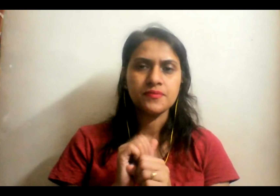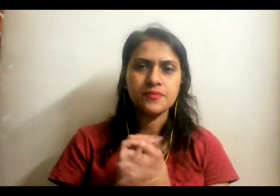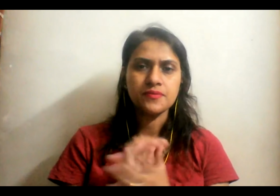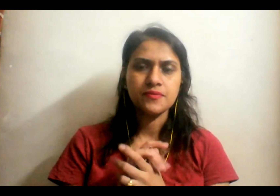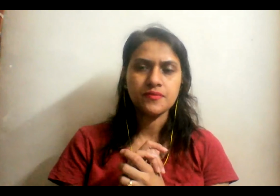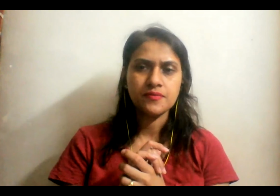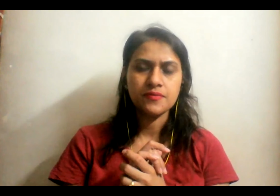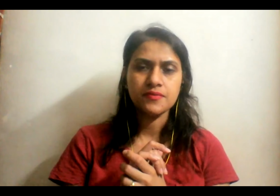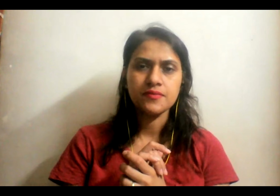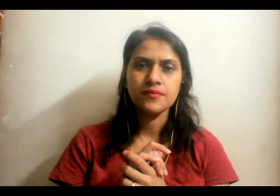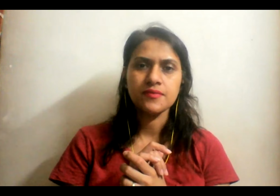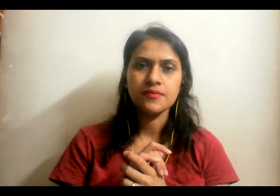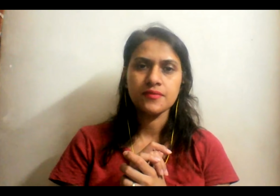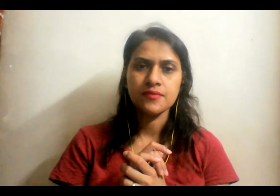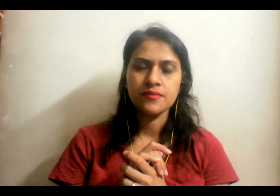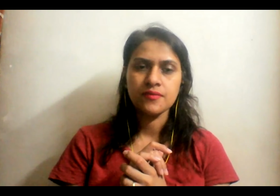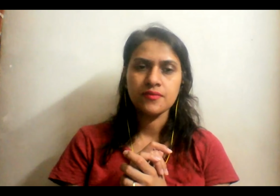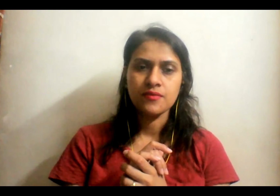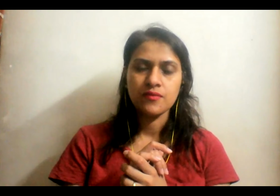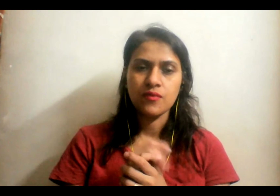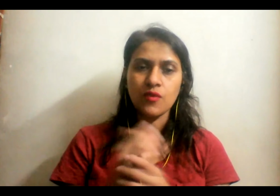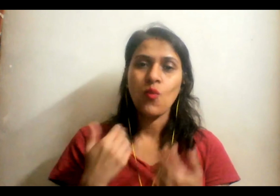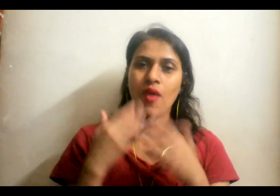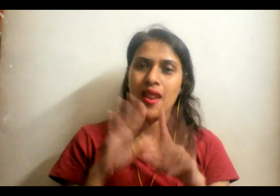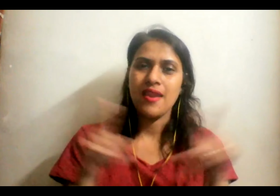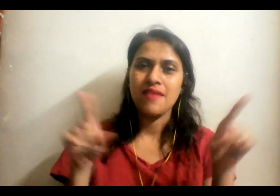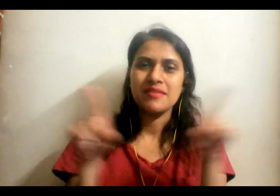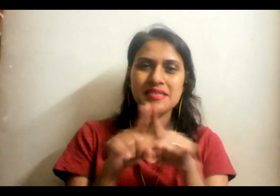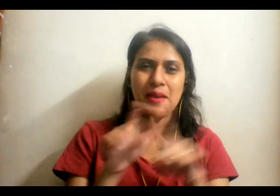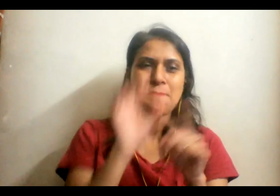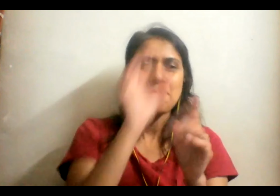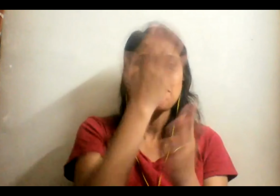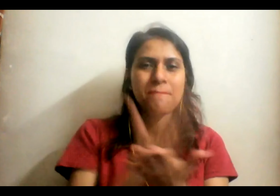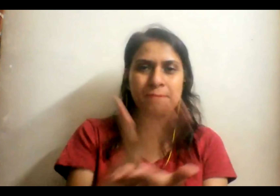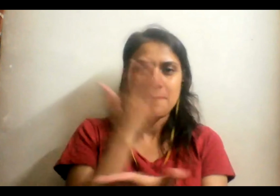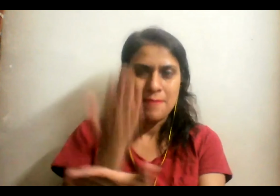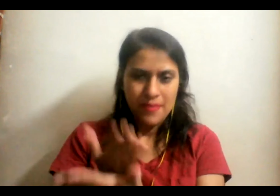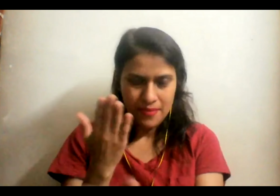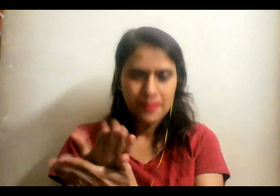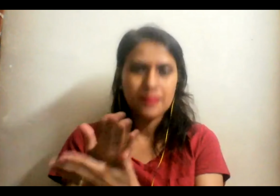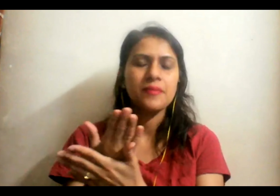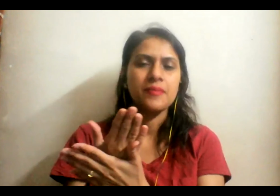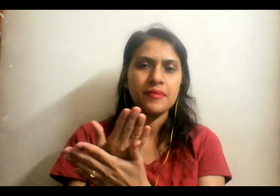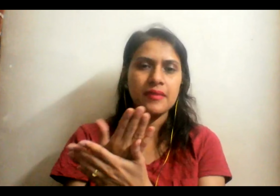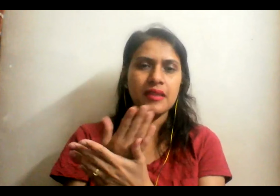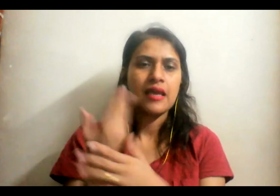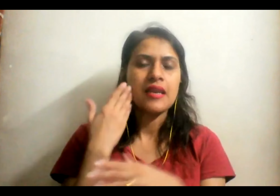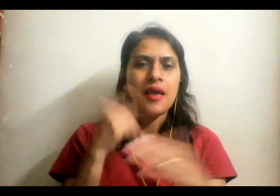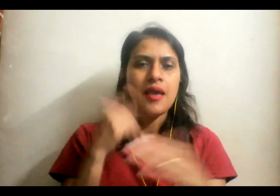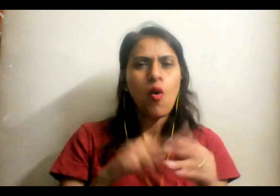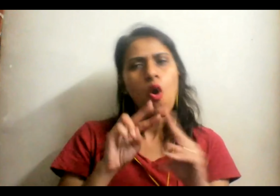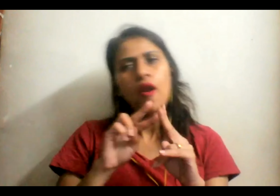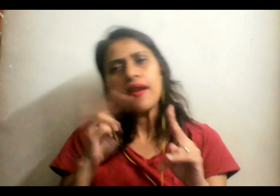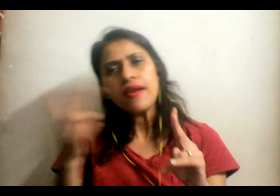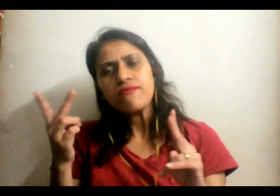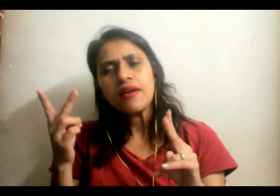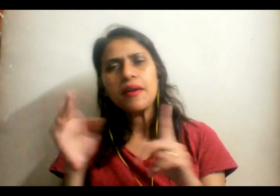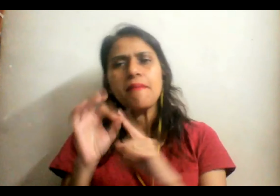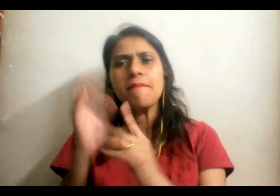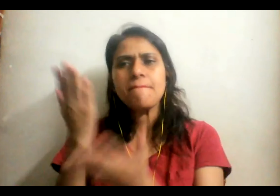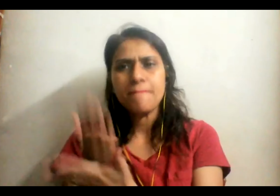which we can have the same set of participants being studied over a period of time, or we can have different set of participants